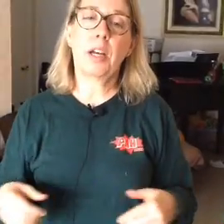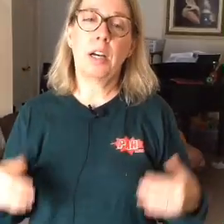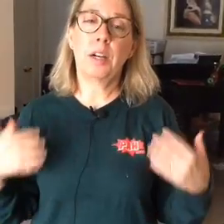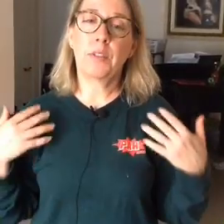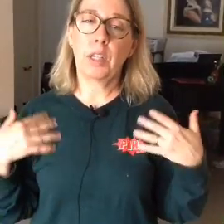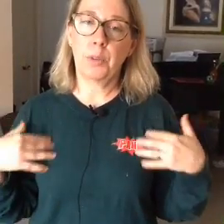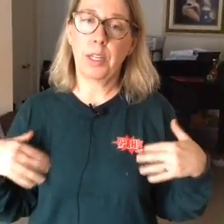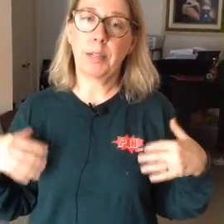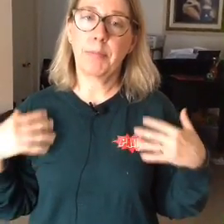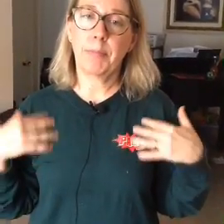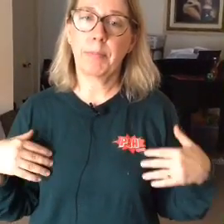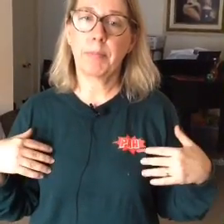of clothing.